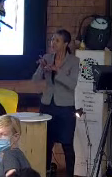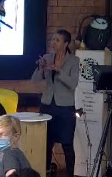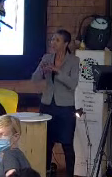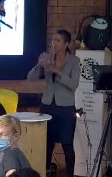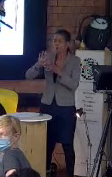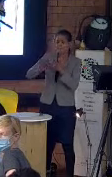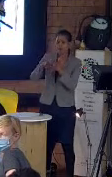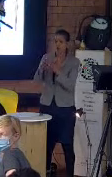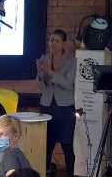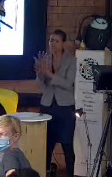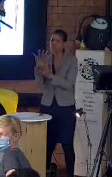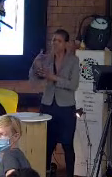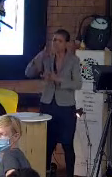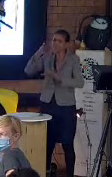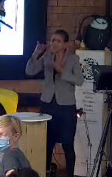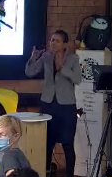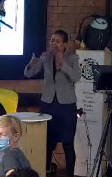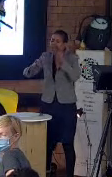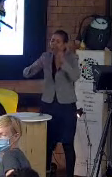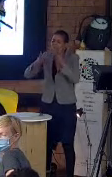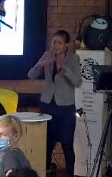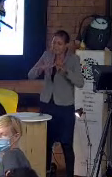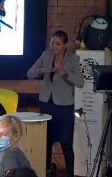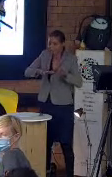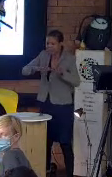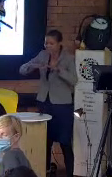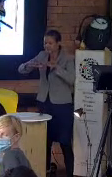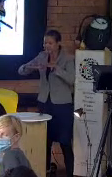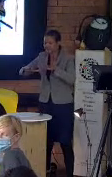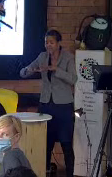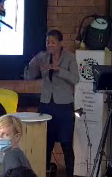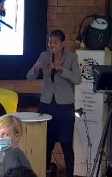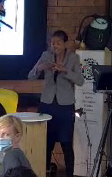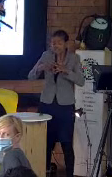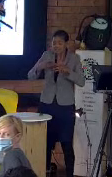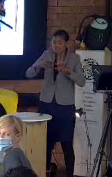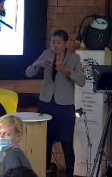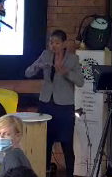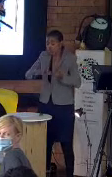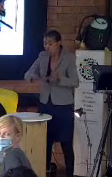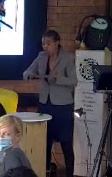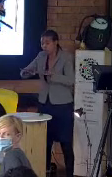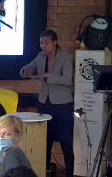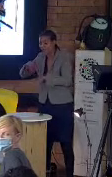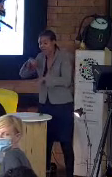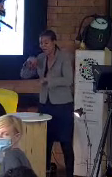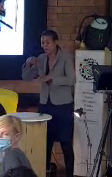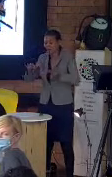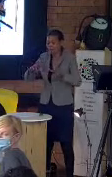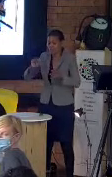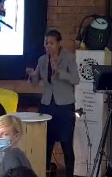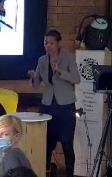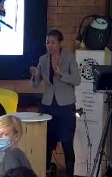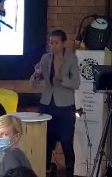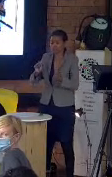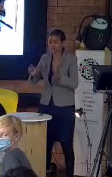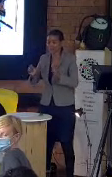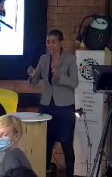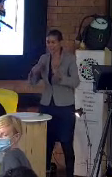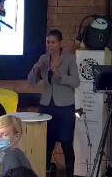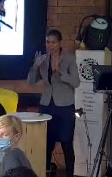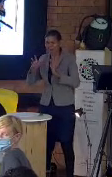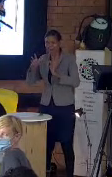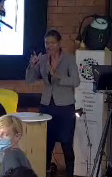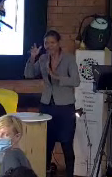back, so it was slowing down. That was the main piece, was just changing the pace with some of the poetry I normally